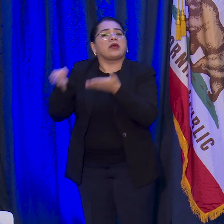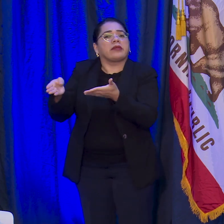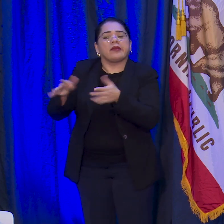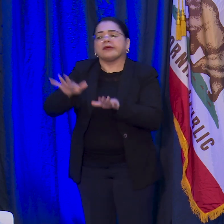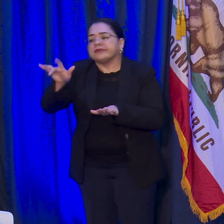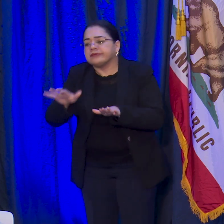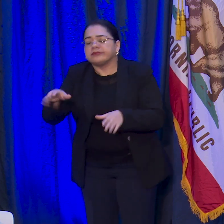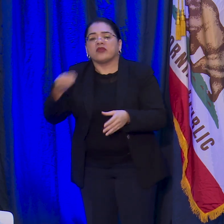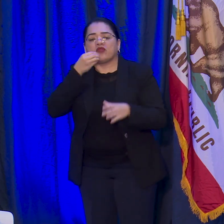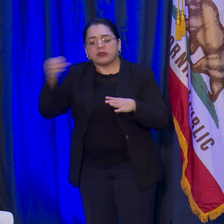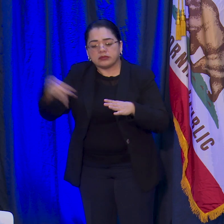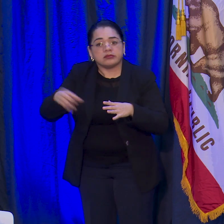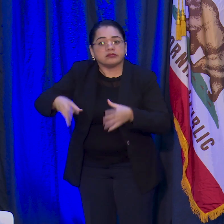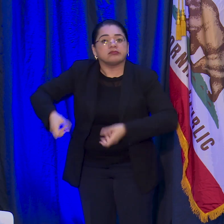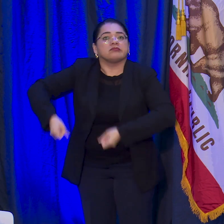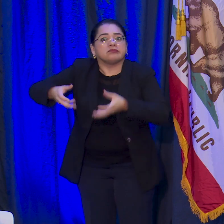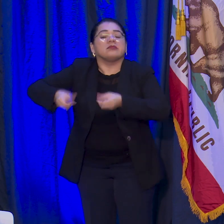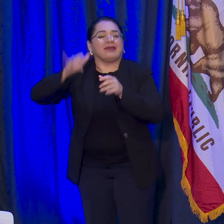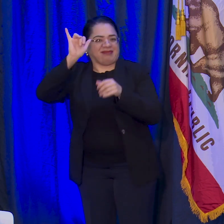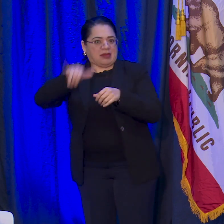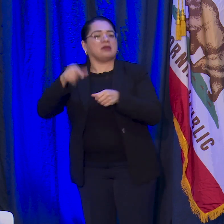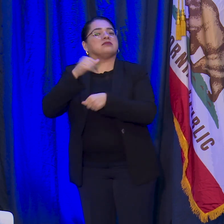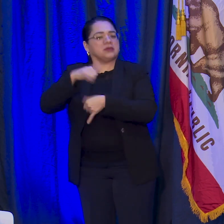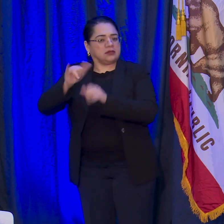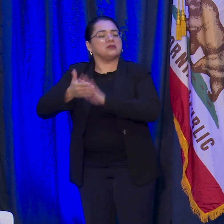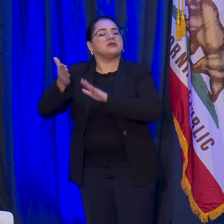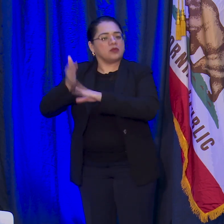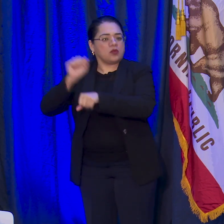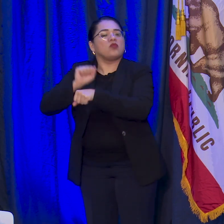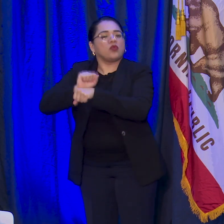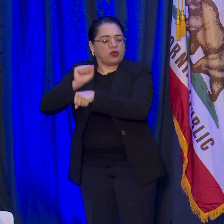foods and to foods. And they also include